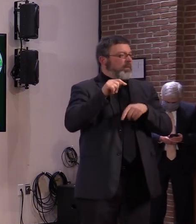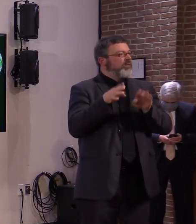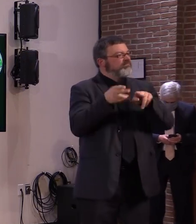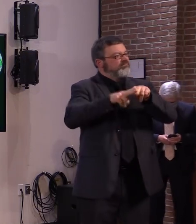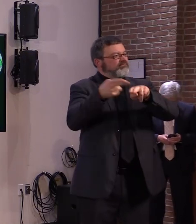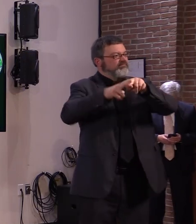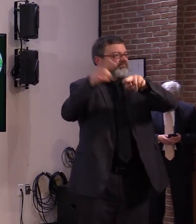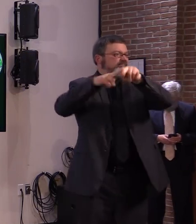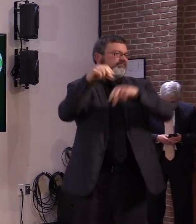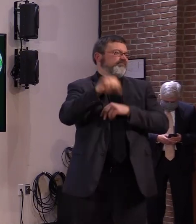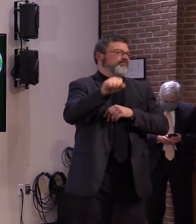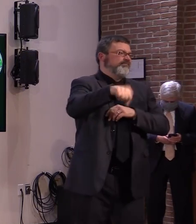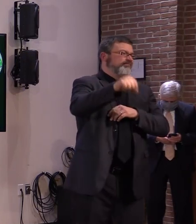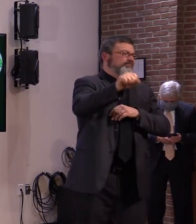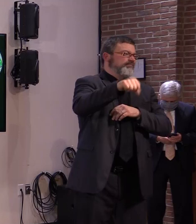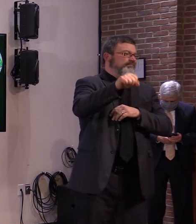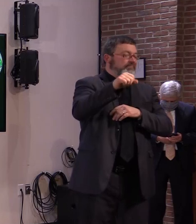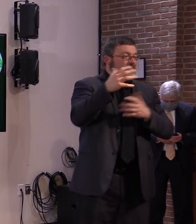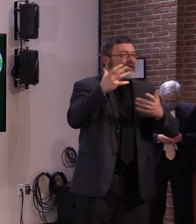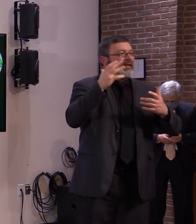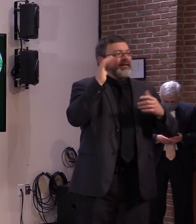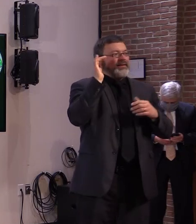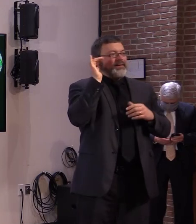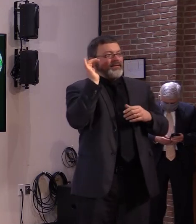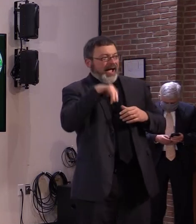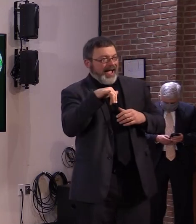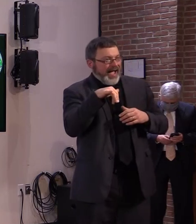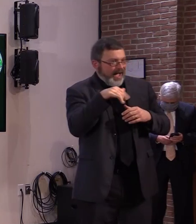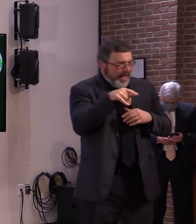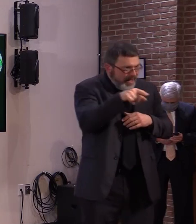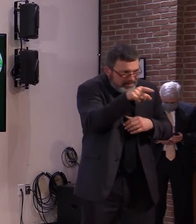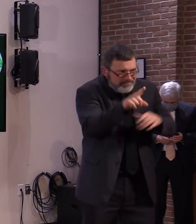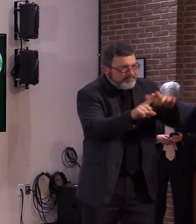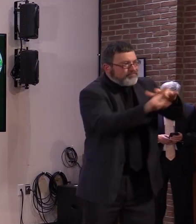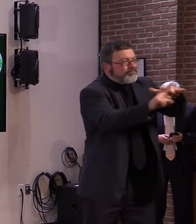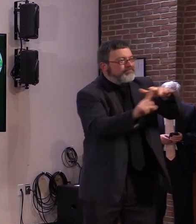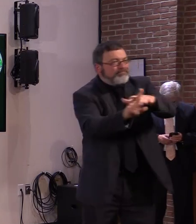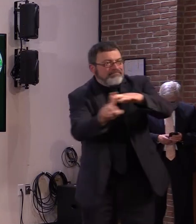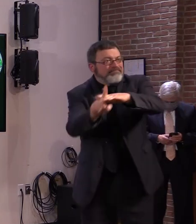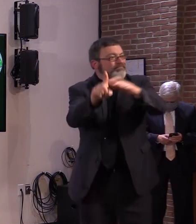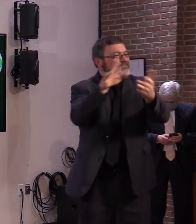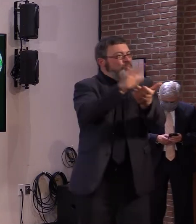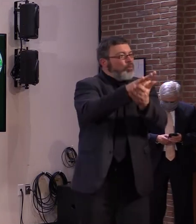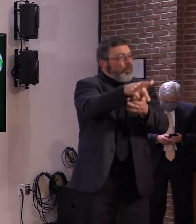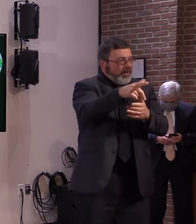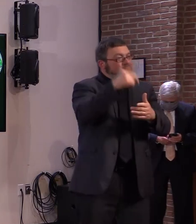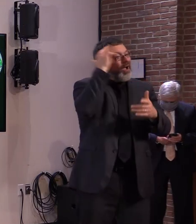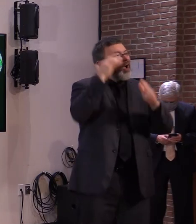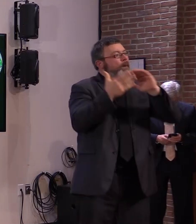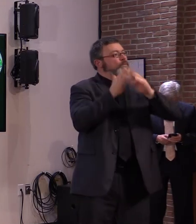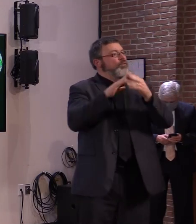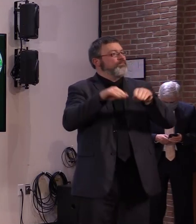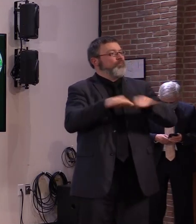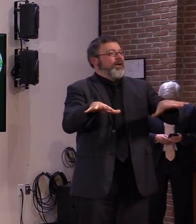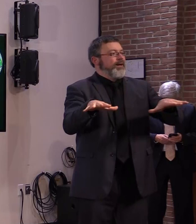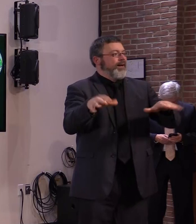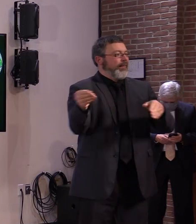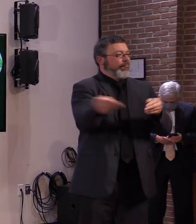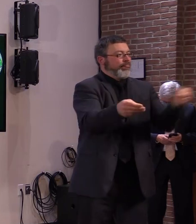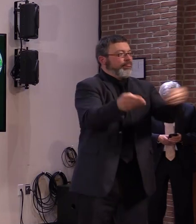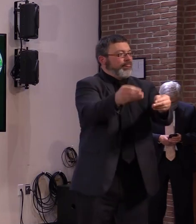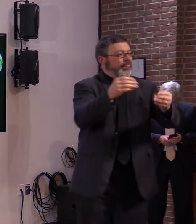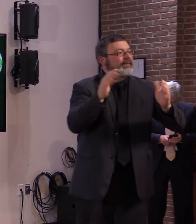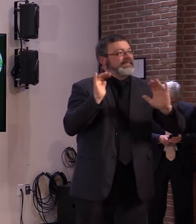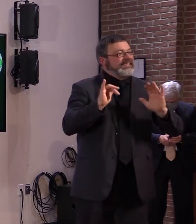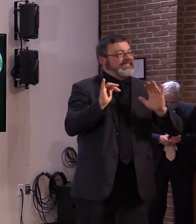COVID-19 in schools because schools reflect what's happening in the community. We continue to see that schools are not a main driver of transmission in